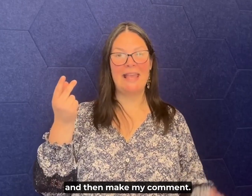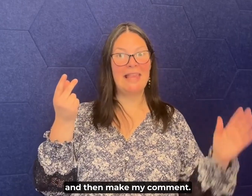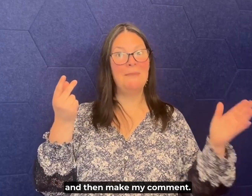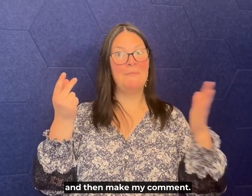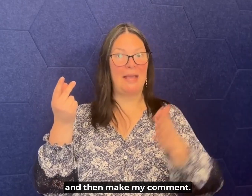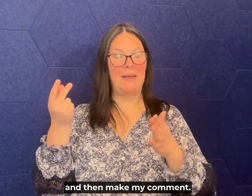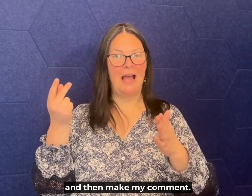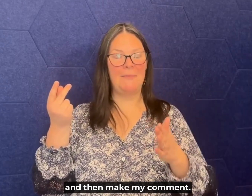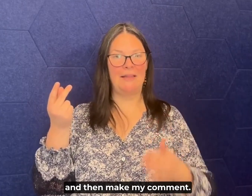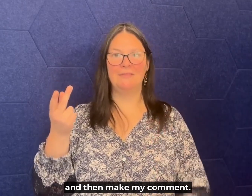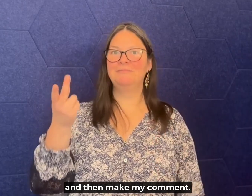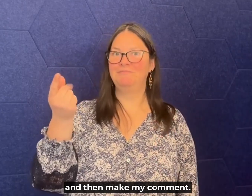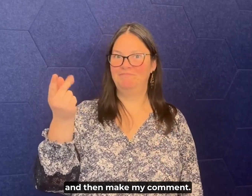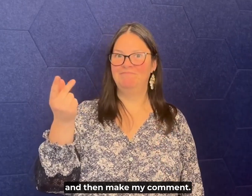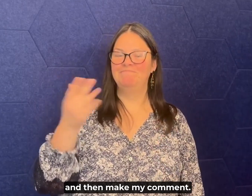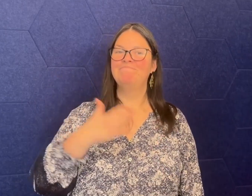then make my comment.